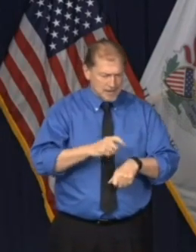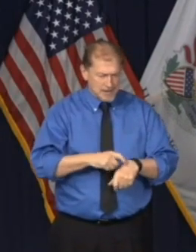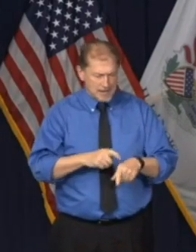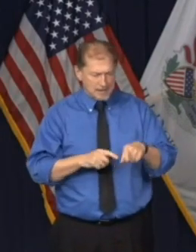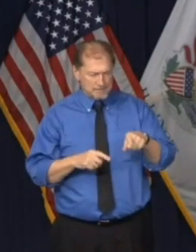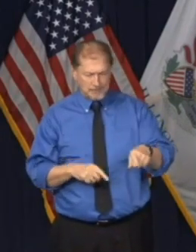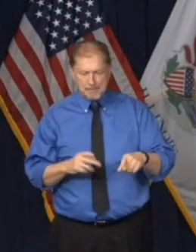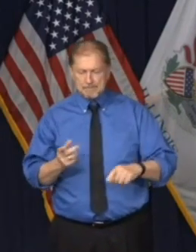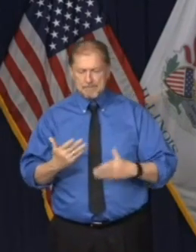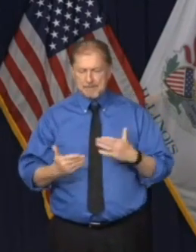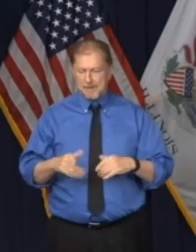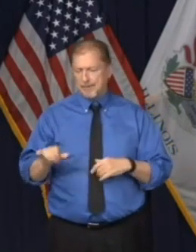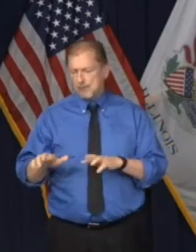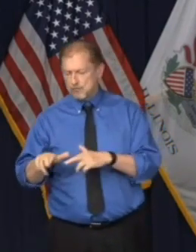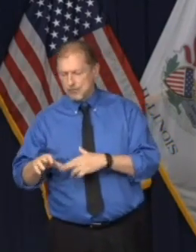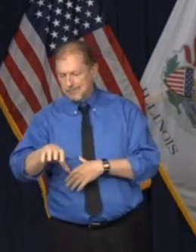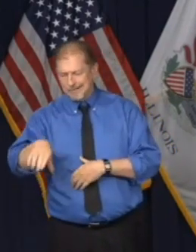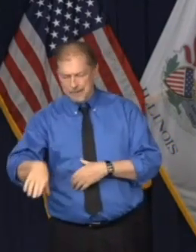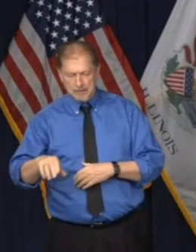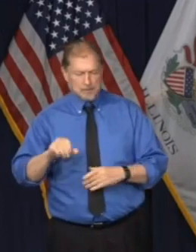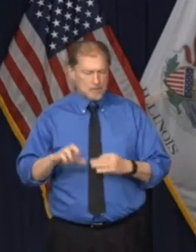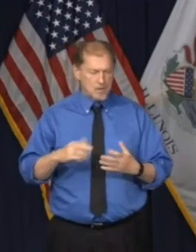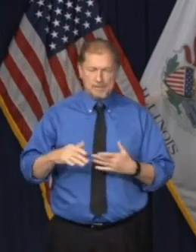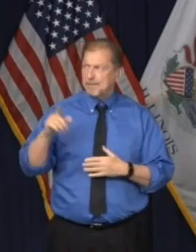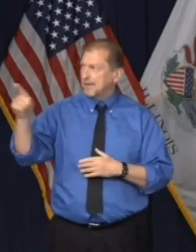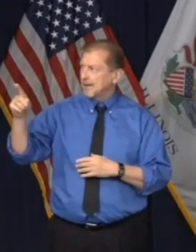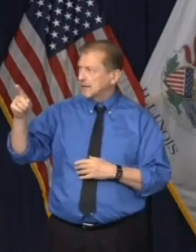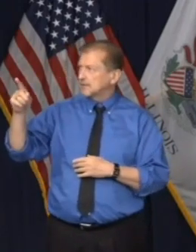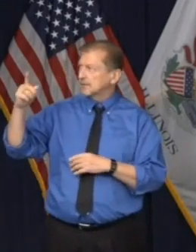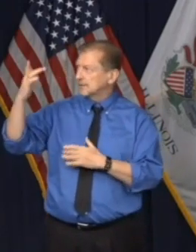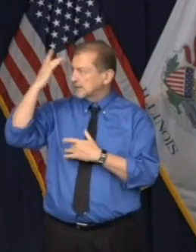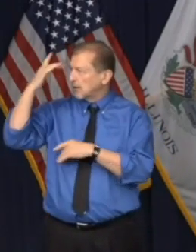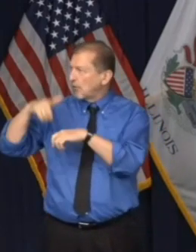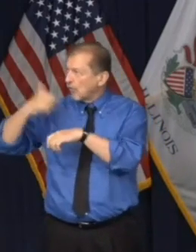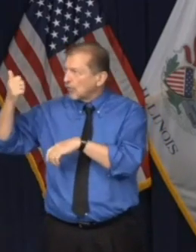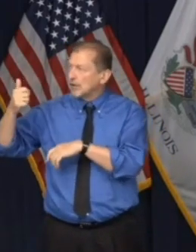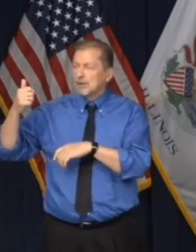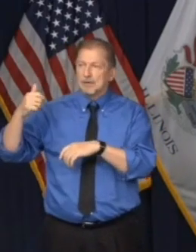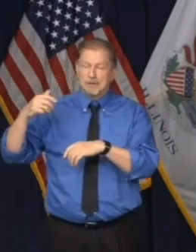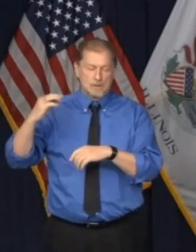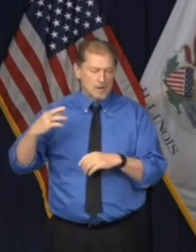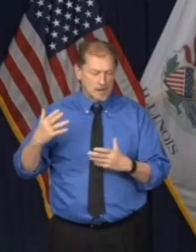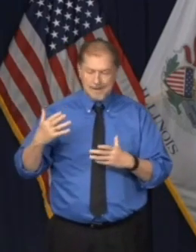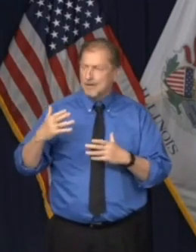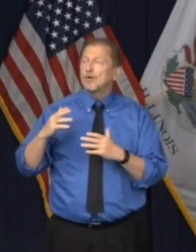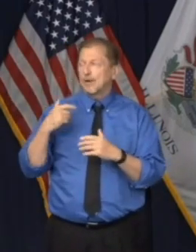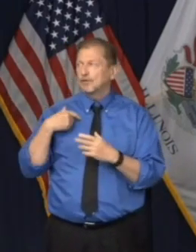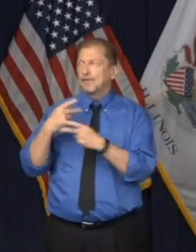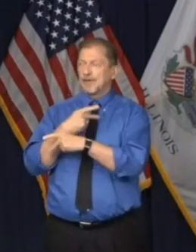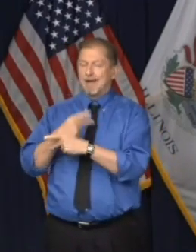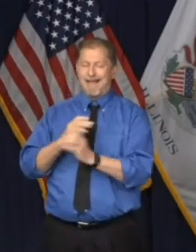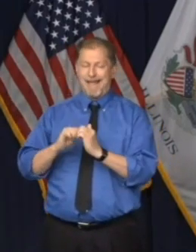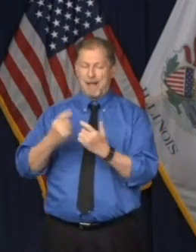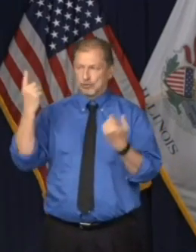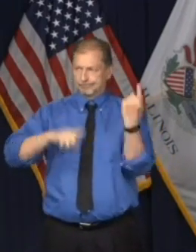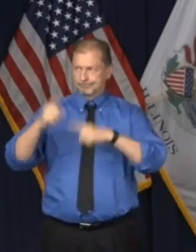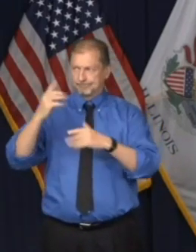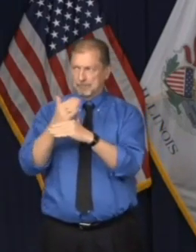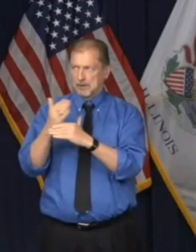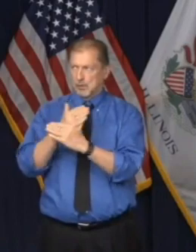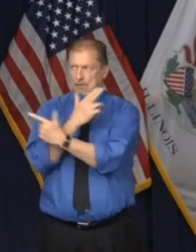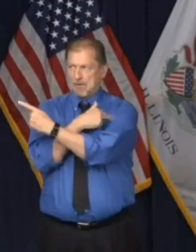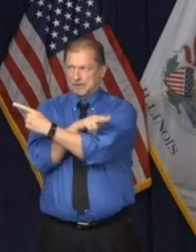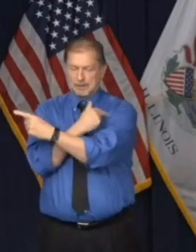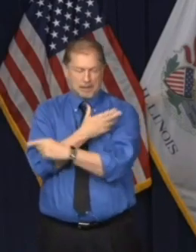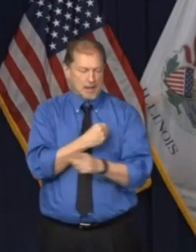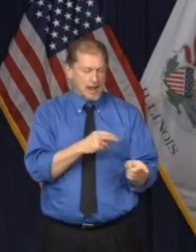for them to come back, when it's deemed that they're no longer infectious. We're working between, the hospitals and the facilities to be able to identify